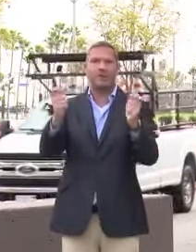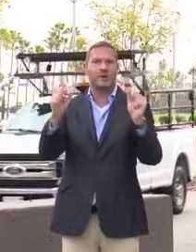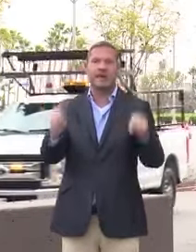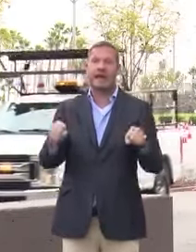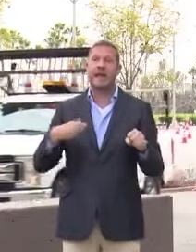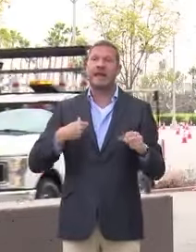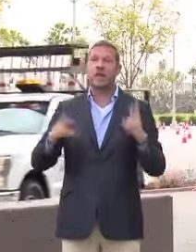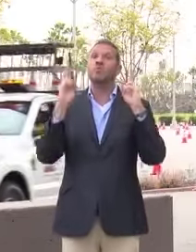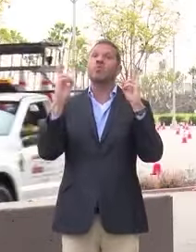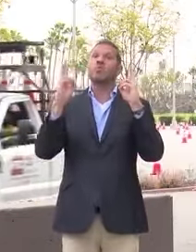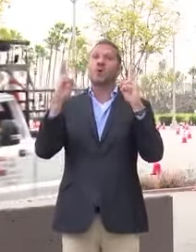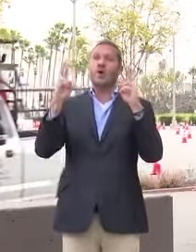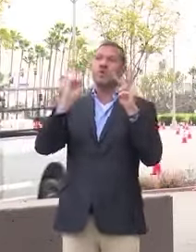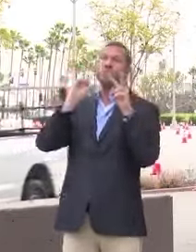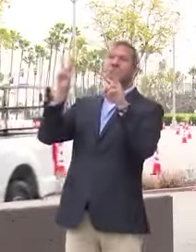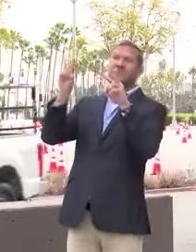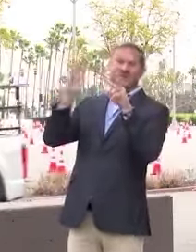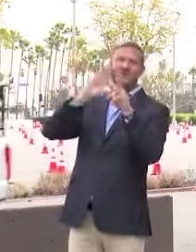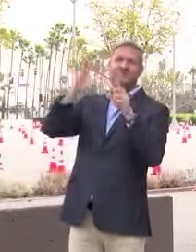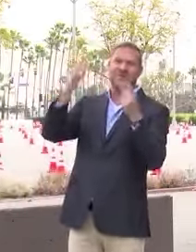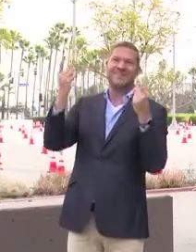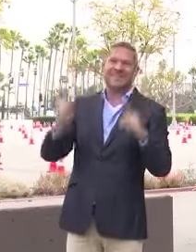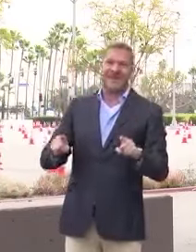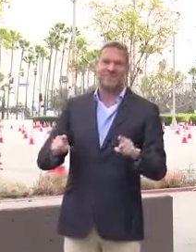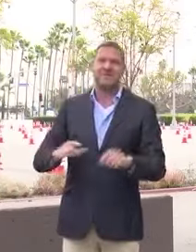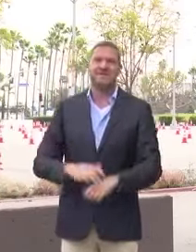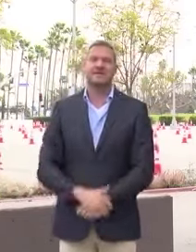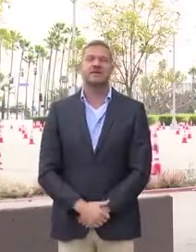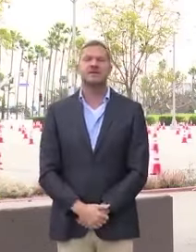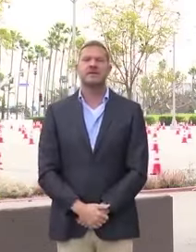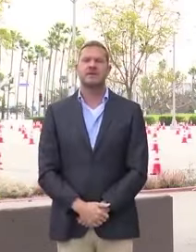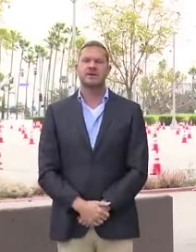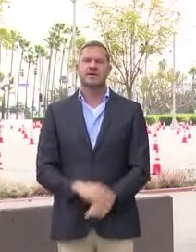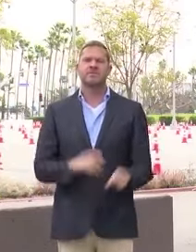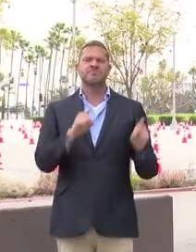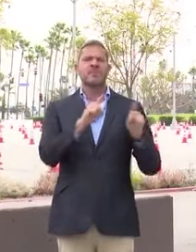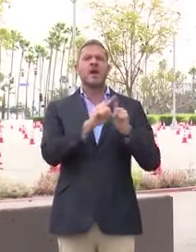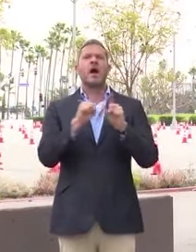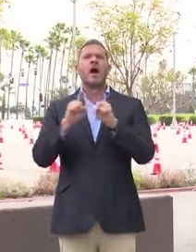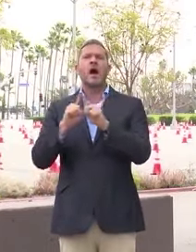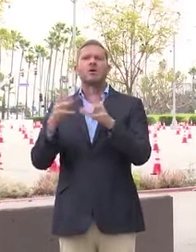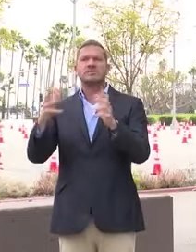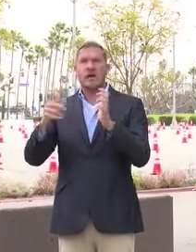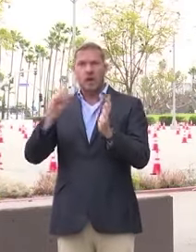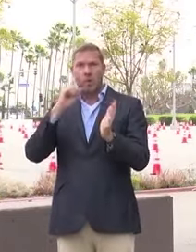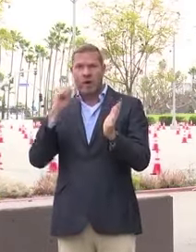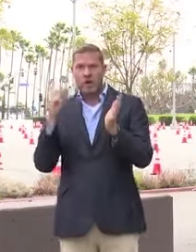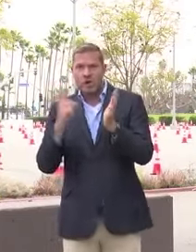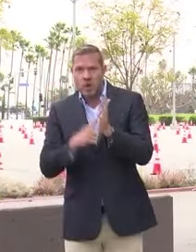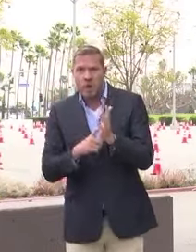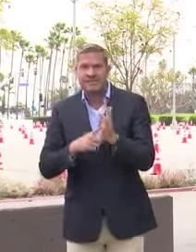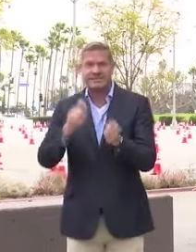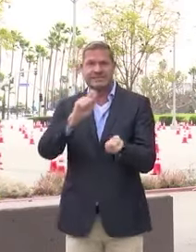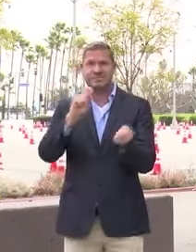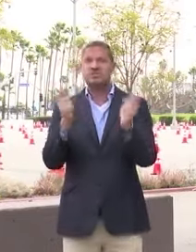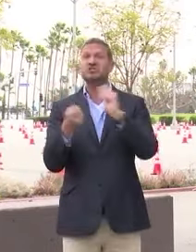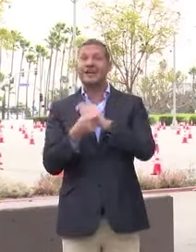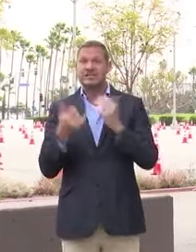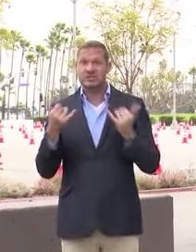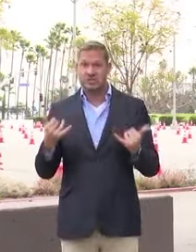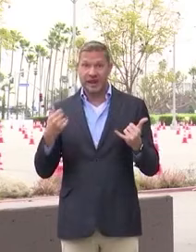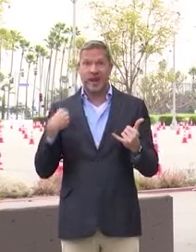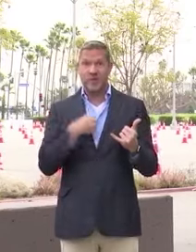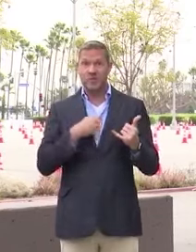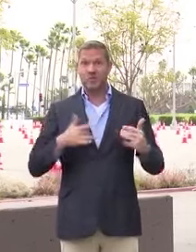actually happens. I wanna also note some announcements and some changes today, which we are excited